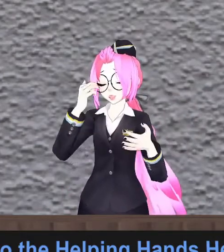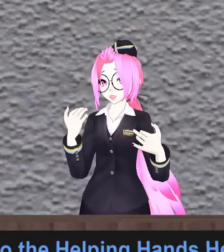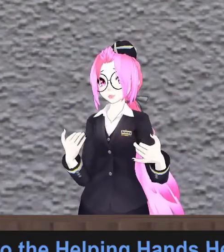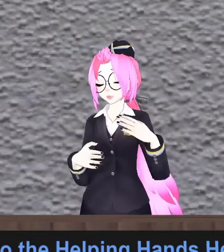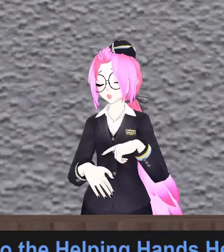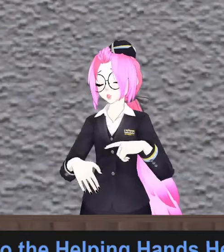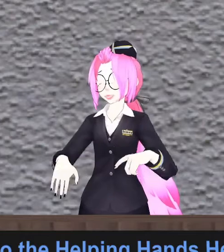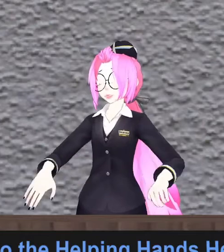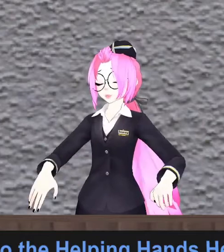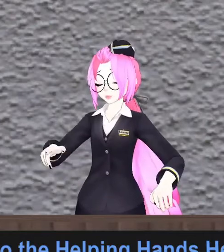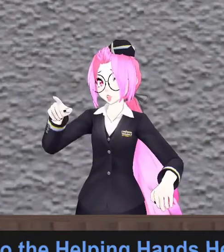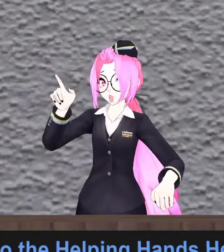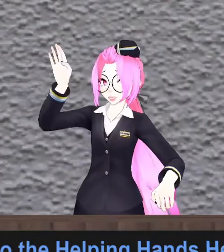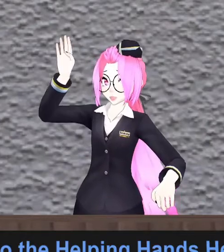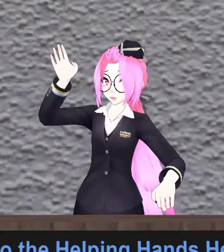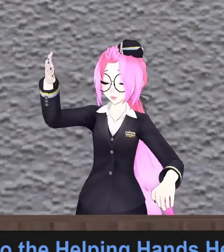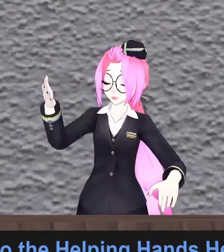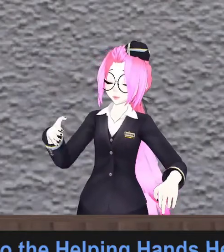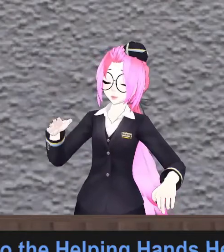today? You got one, Steffi?